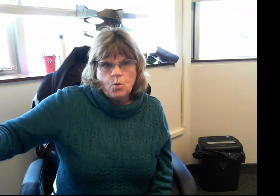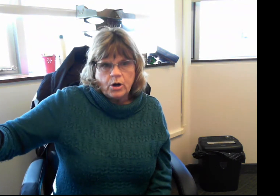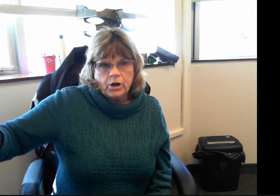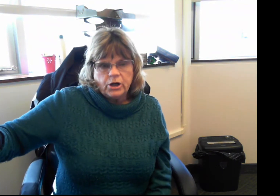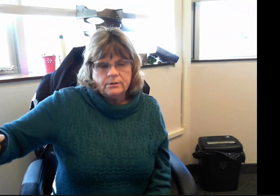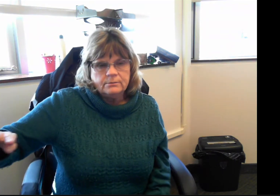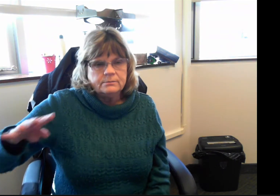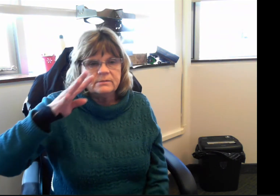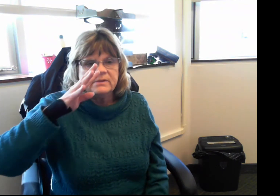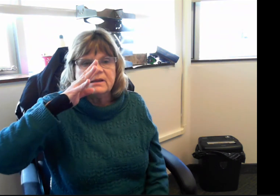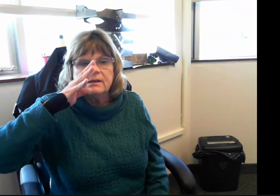Ignore.